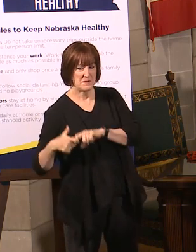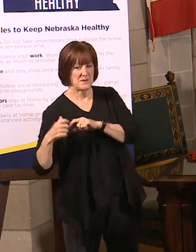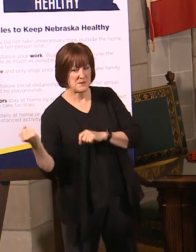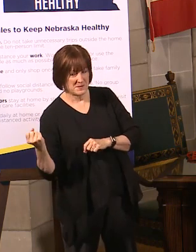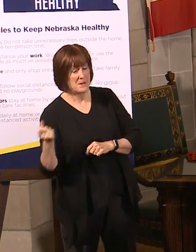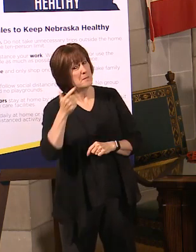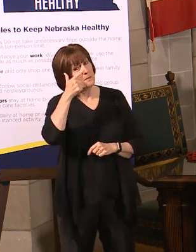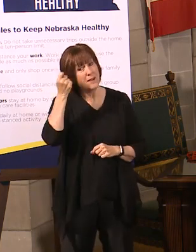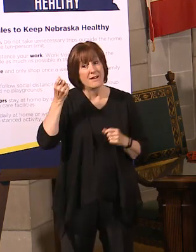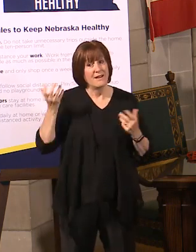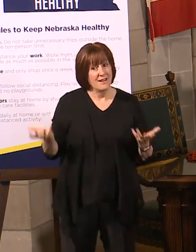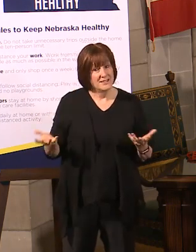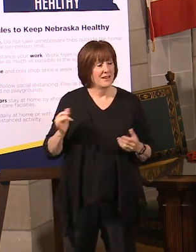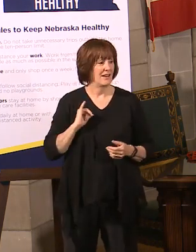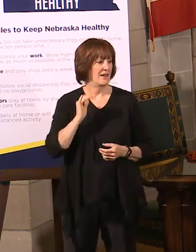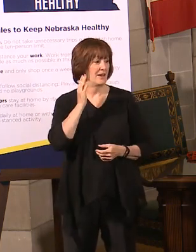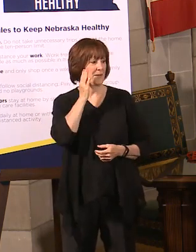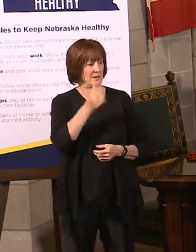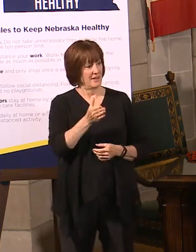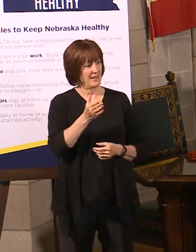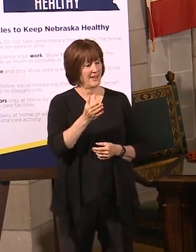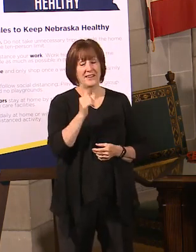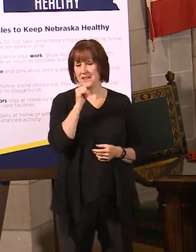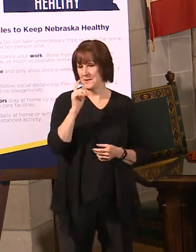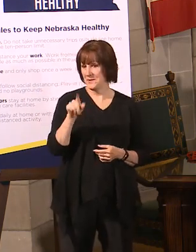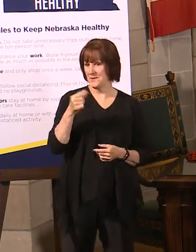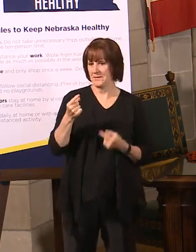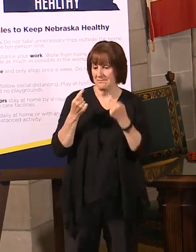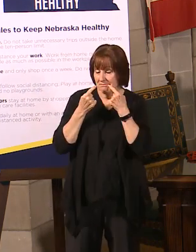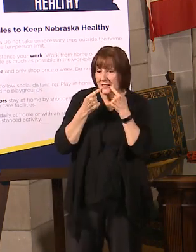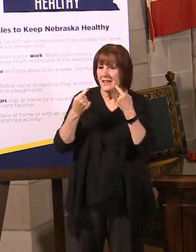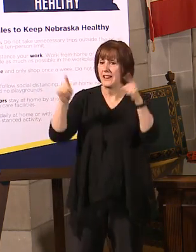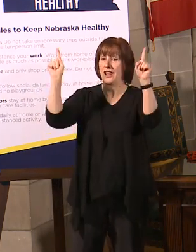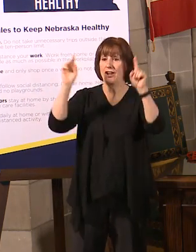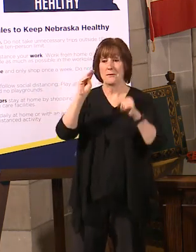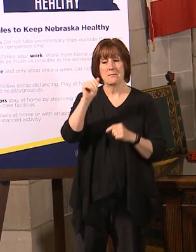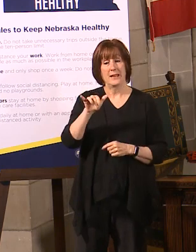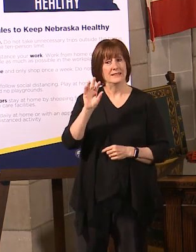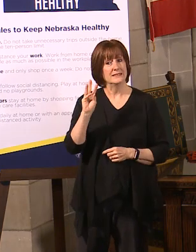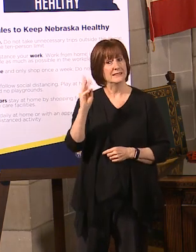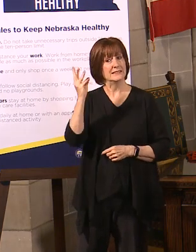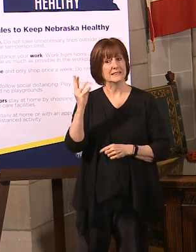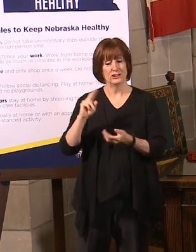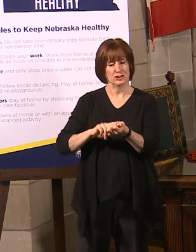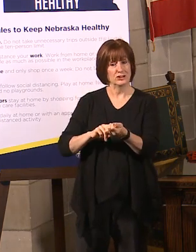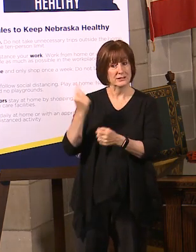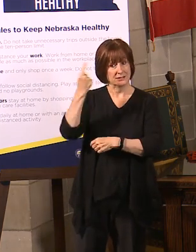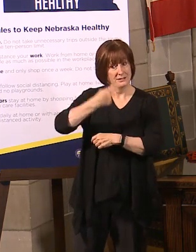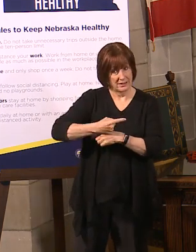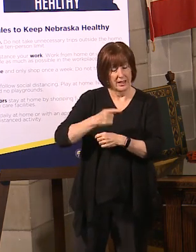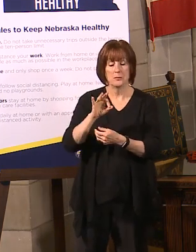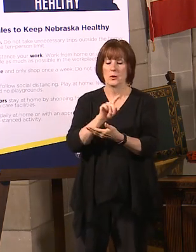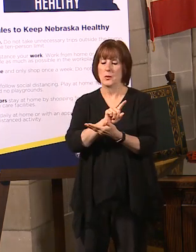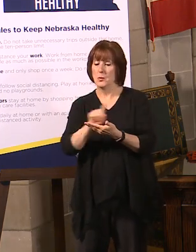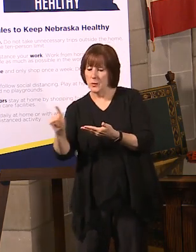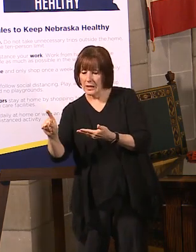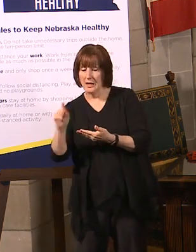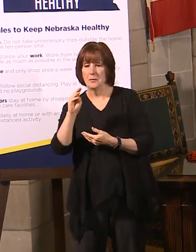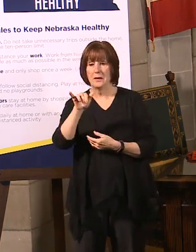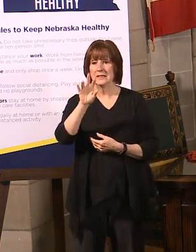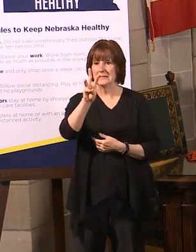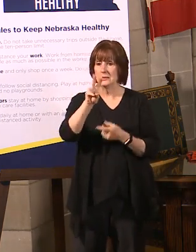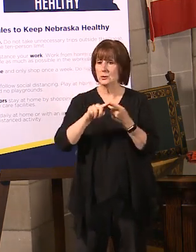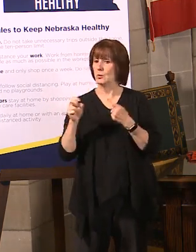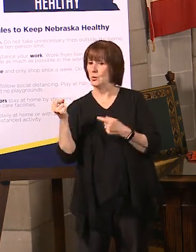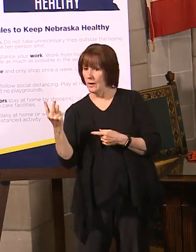second, because I am going to not only declare May 6th as Nurses Day, but the week of May 6th through the 12th